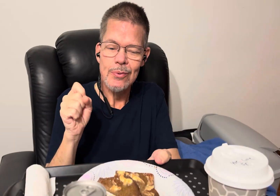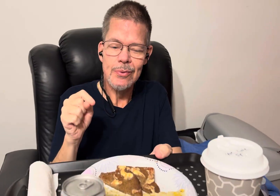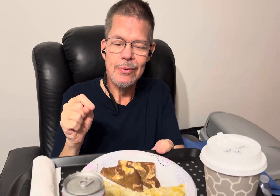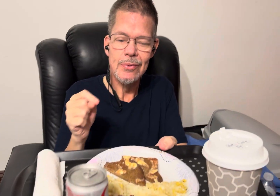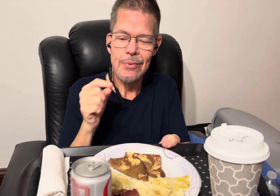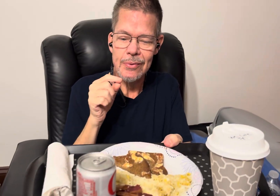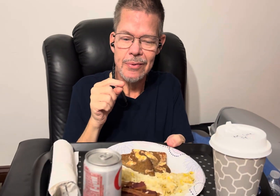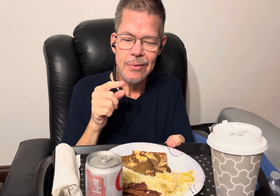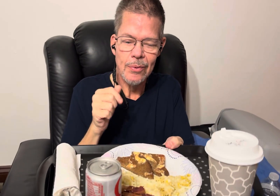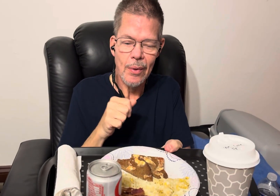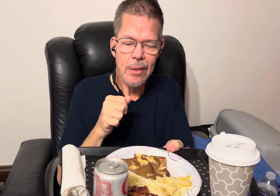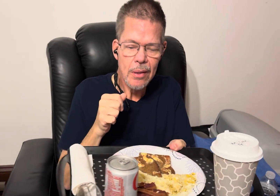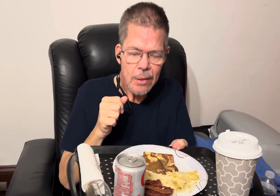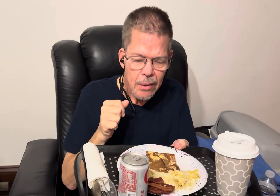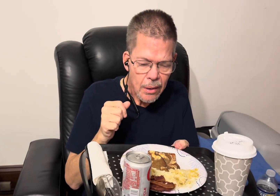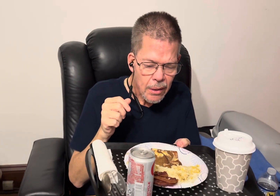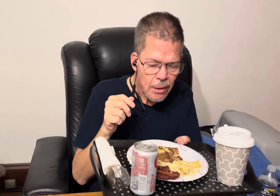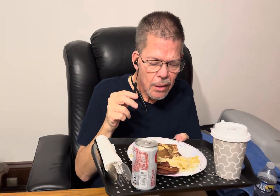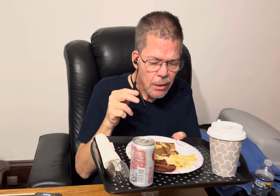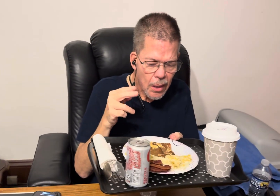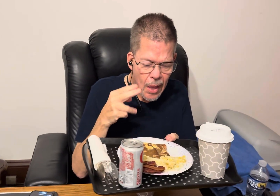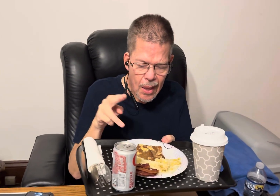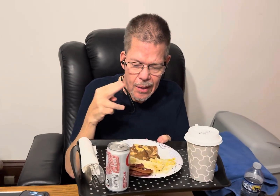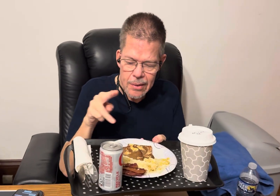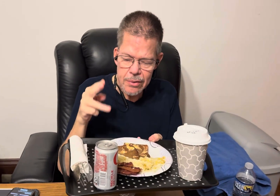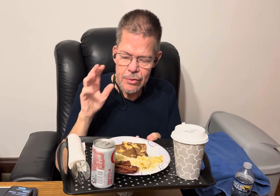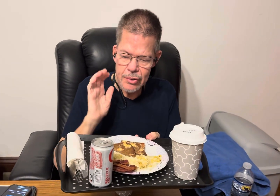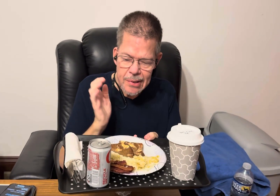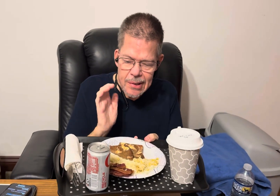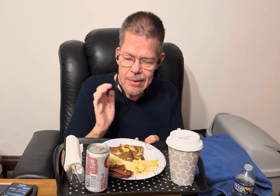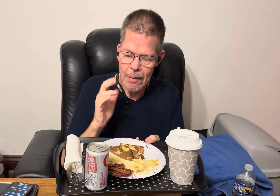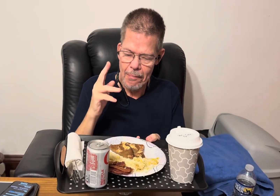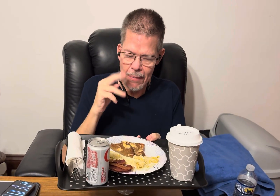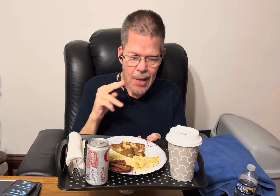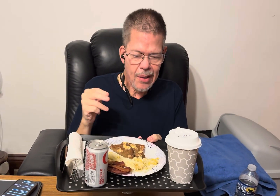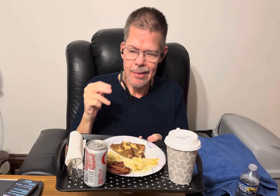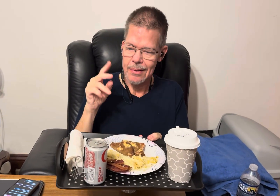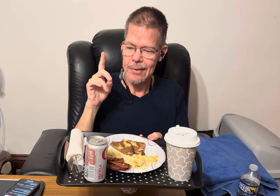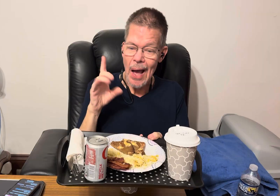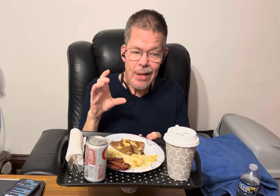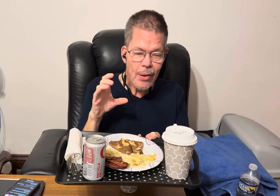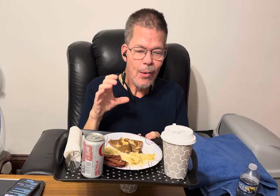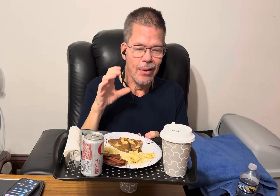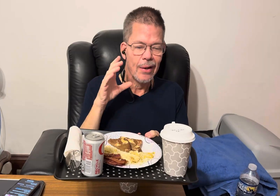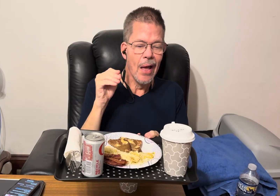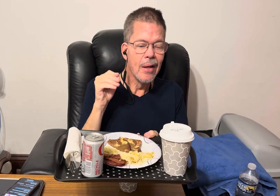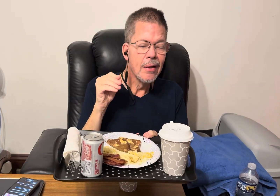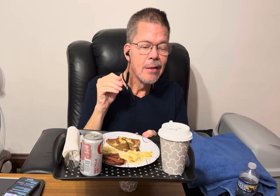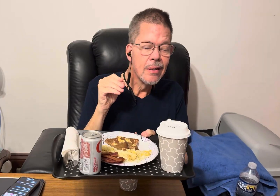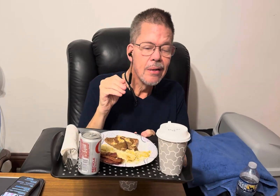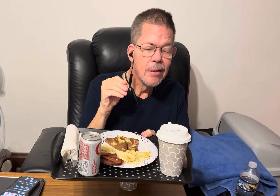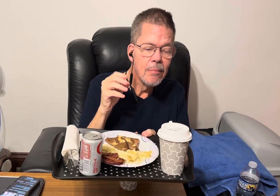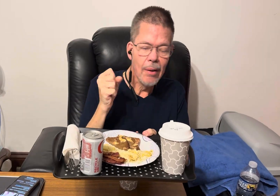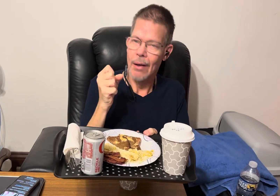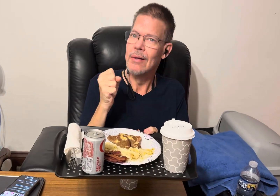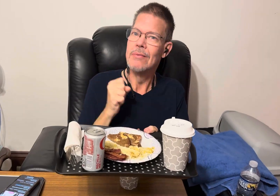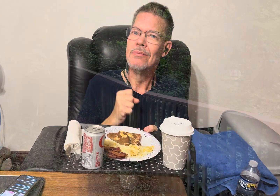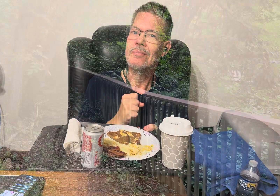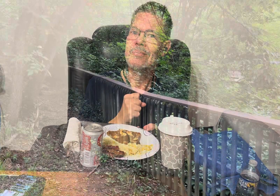Toast and eggs with cheese and bacon, Diet Coke, and